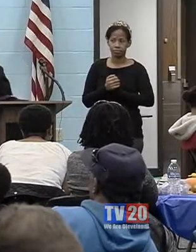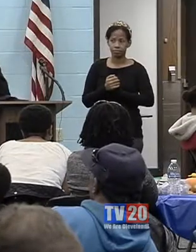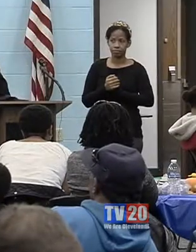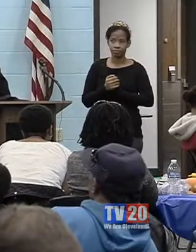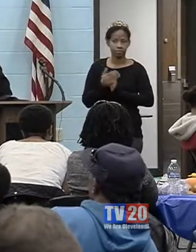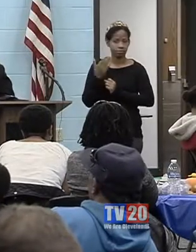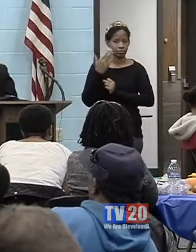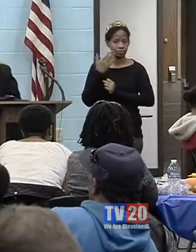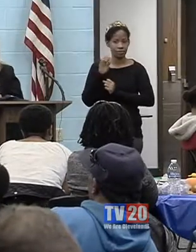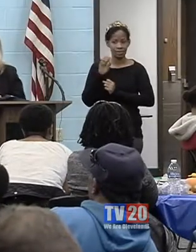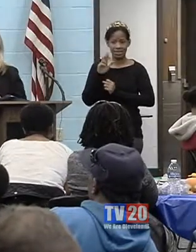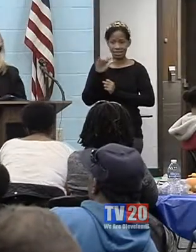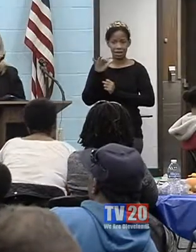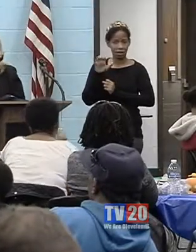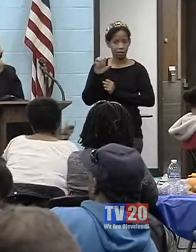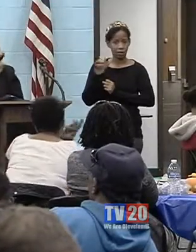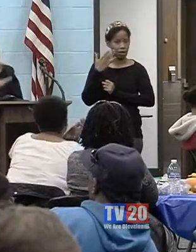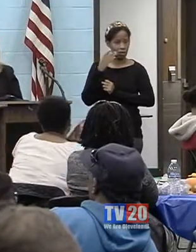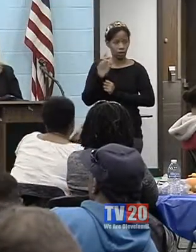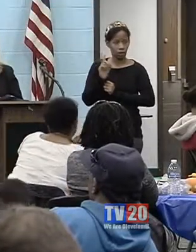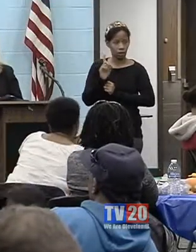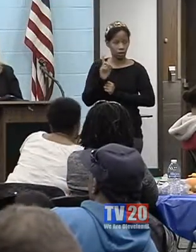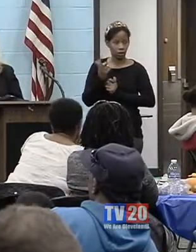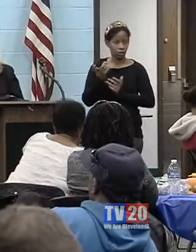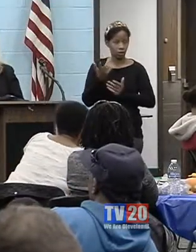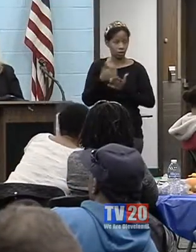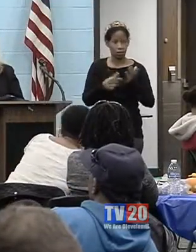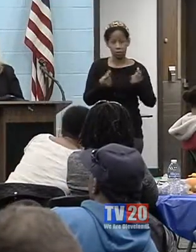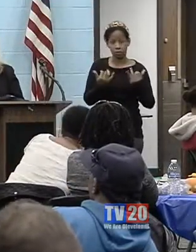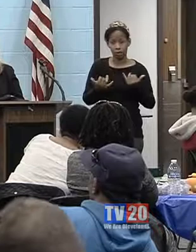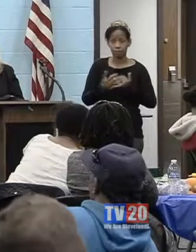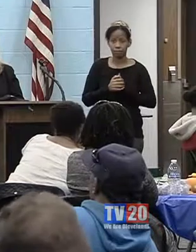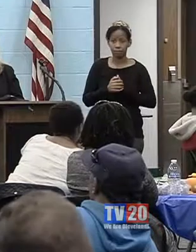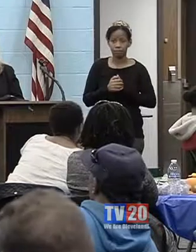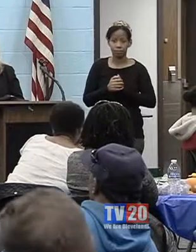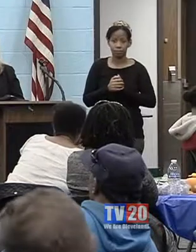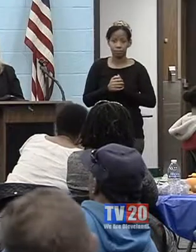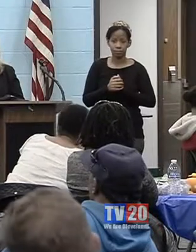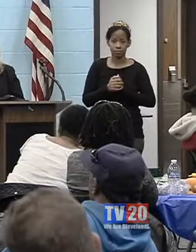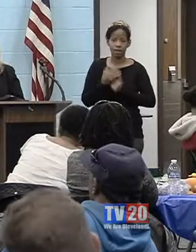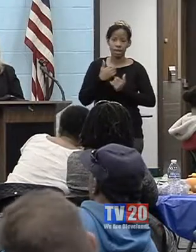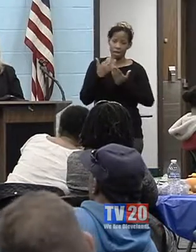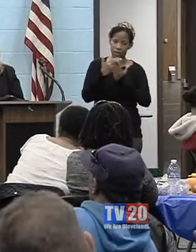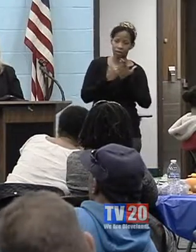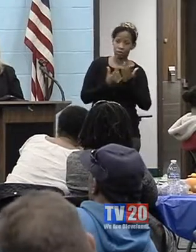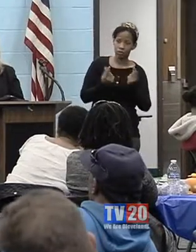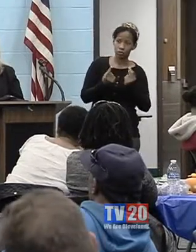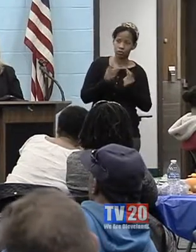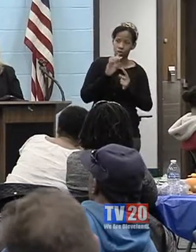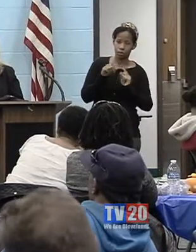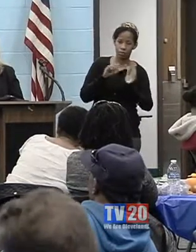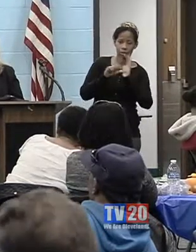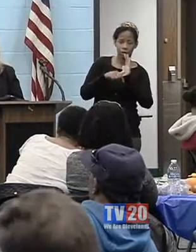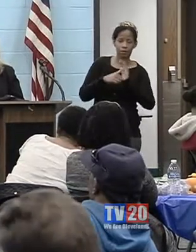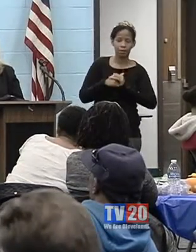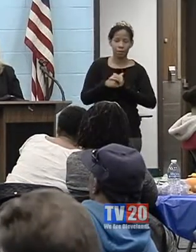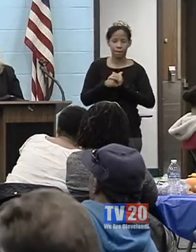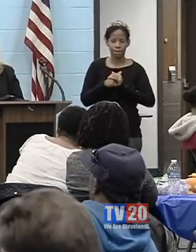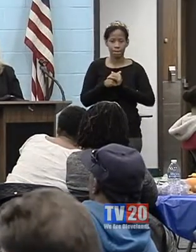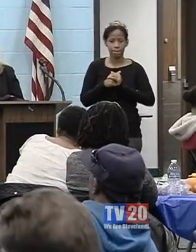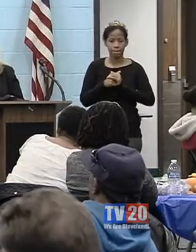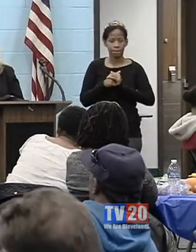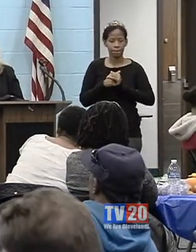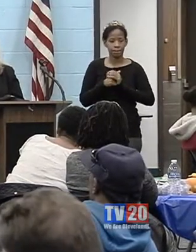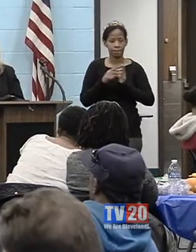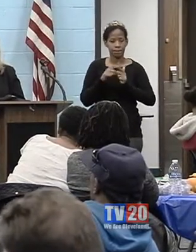I don't know where he's at. I don't know what Eric Gordon's doing about it. But I have a to-do list, and I'll talk with him about it. And then, so you